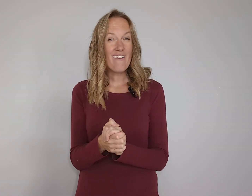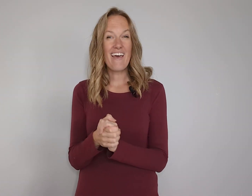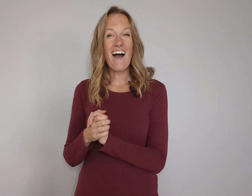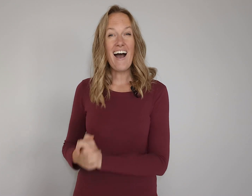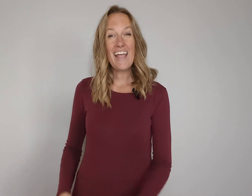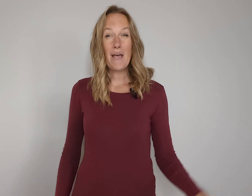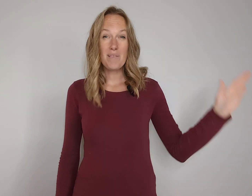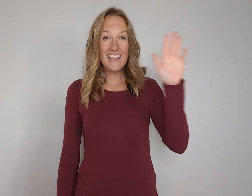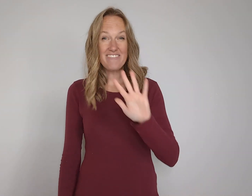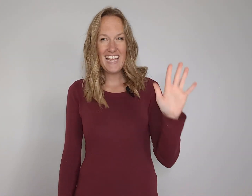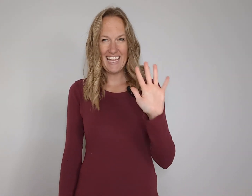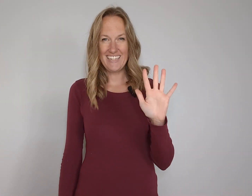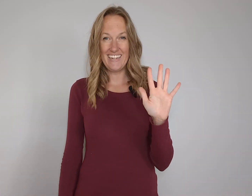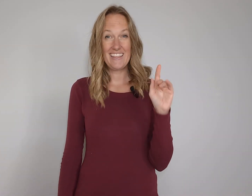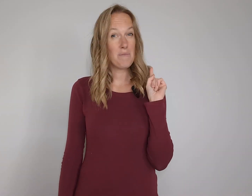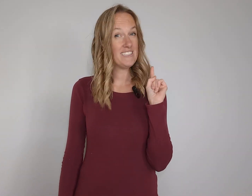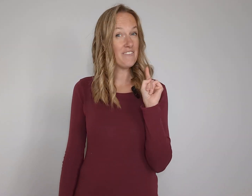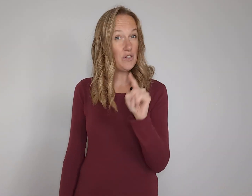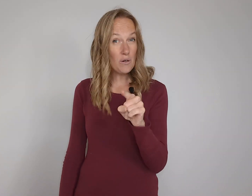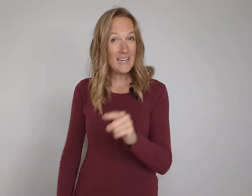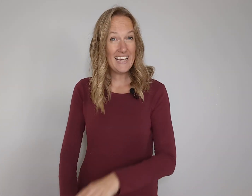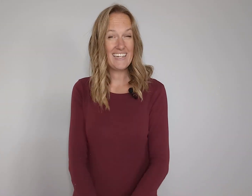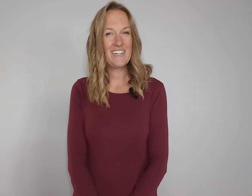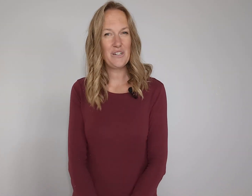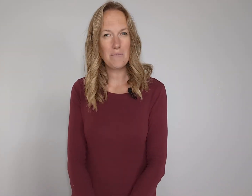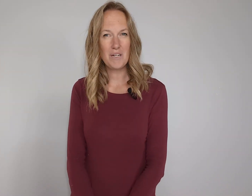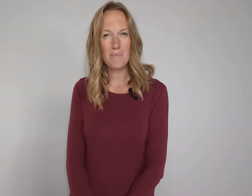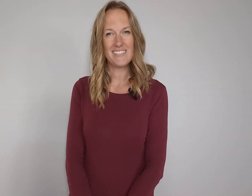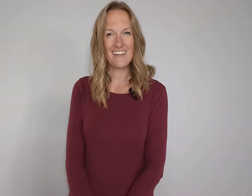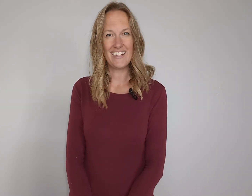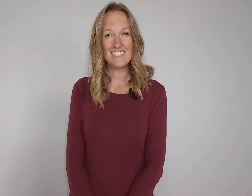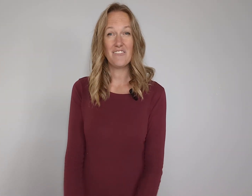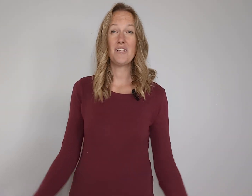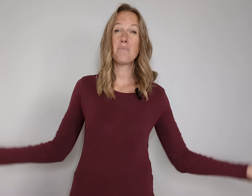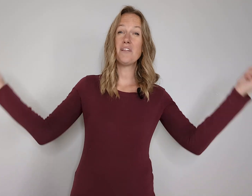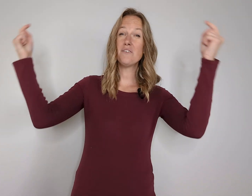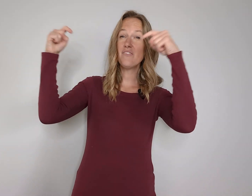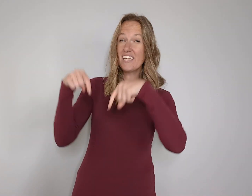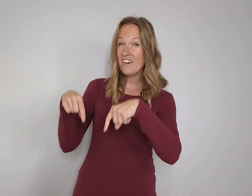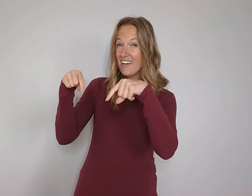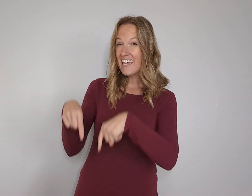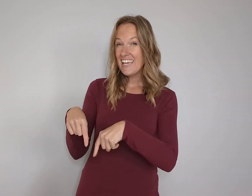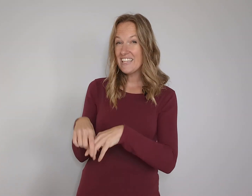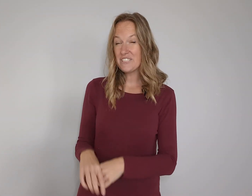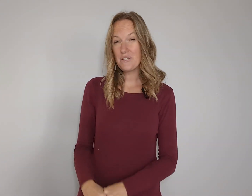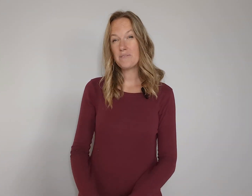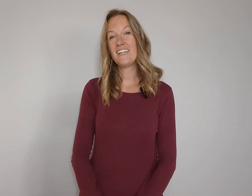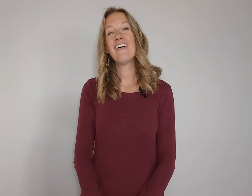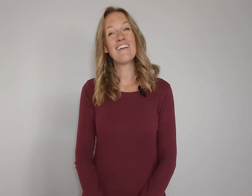that I am left-handed. That means if you're right-handed, you're going to mirror my signs. If you look below the video in the description, there